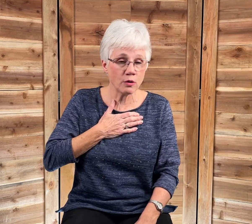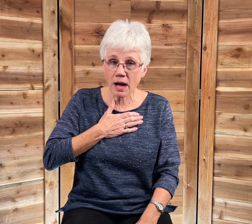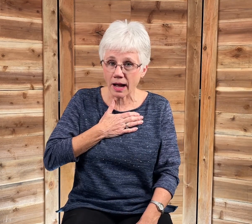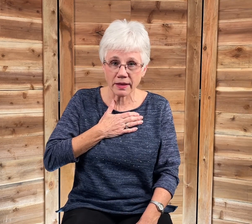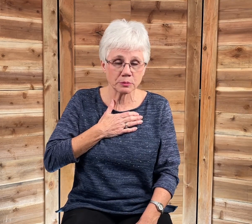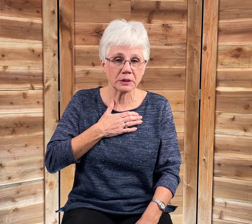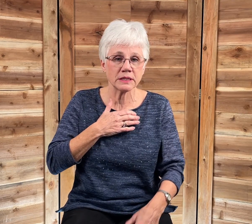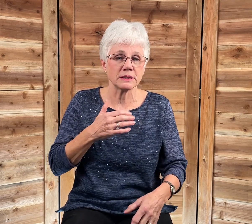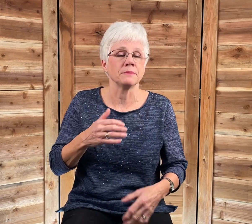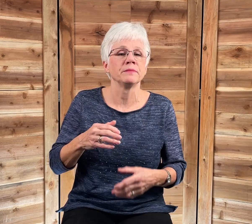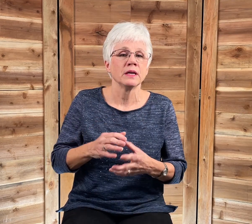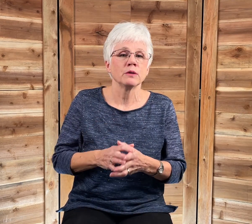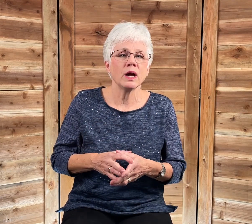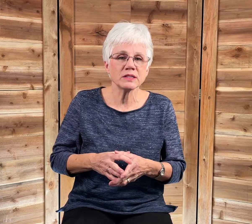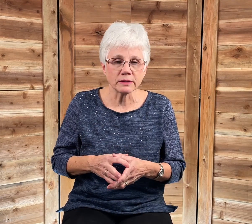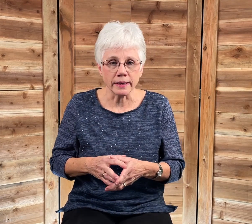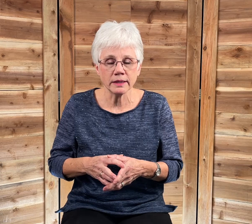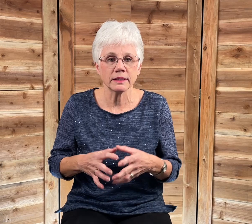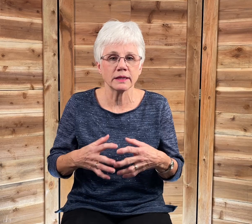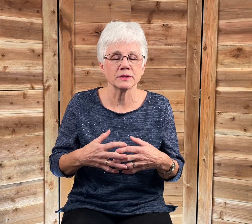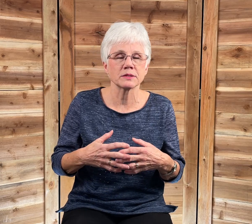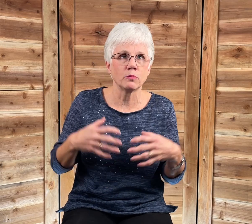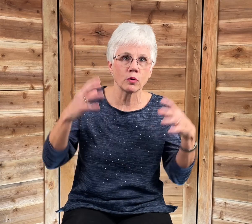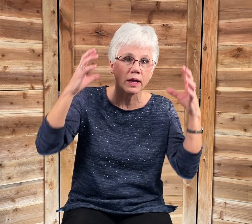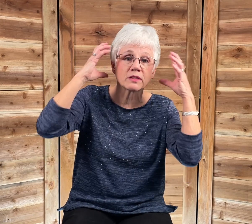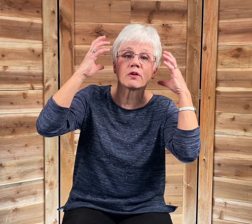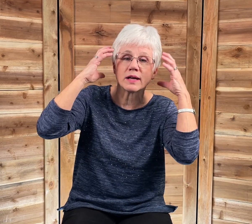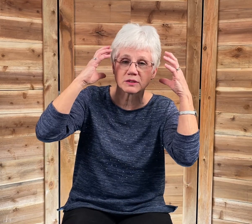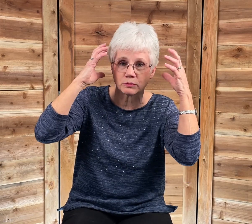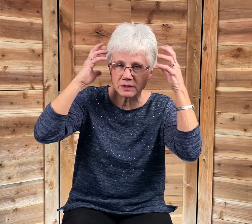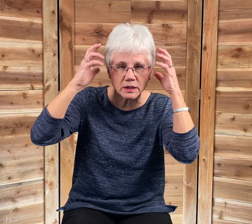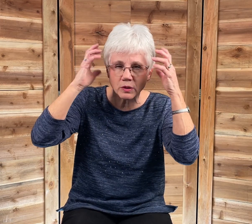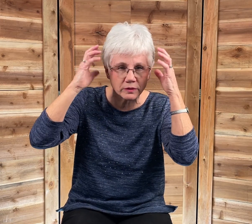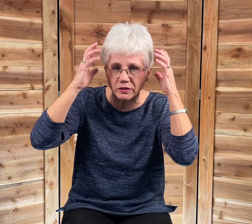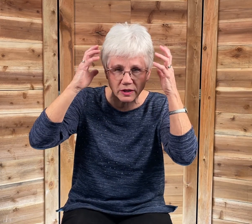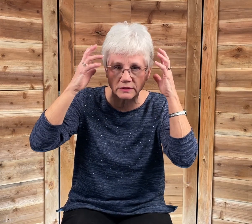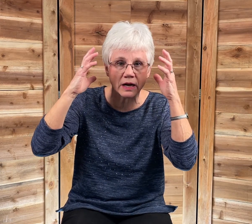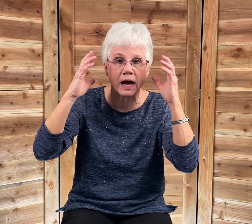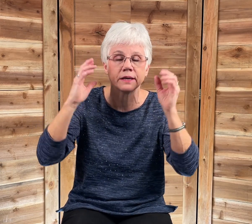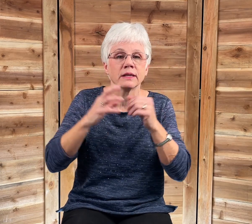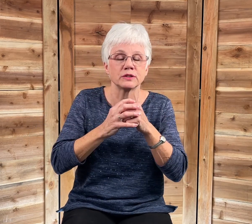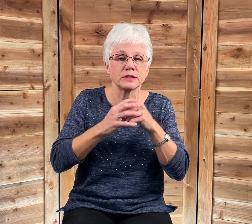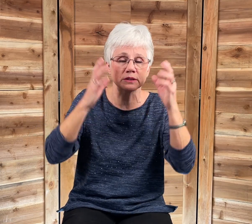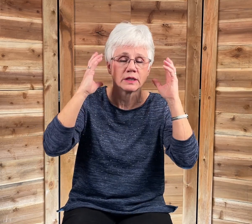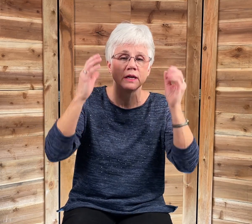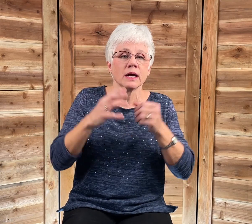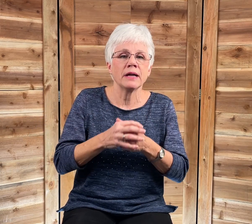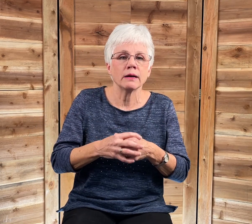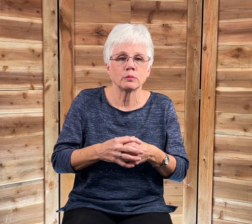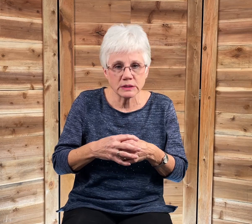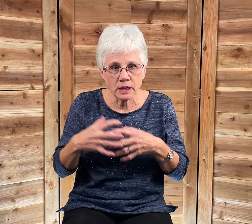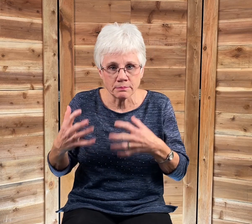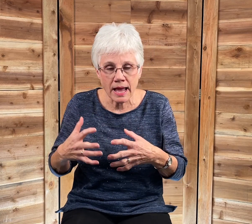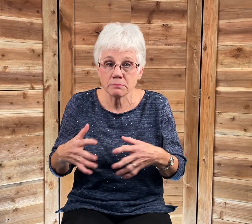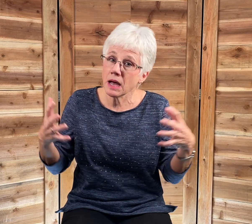and you know my. That's pretty easy. Wrestling is more like thoughts, wrestling with thoughts of God and Jesus,